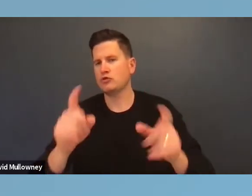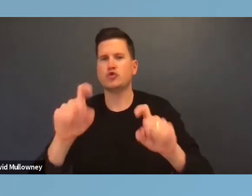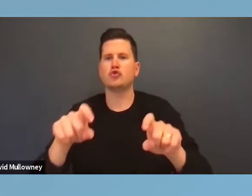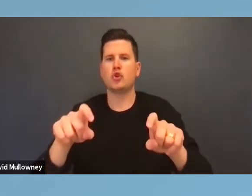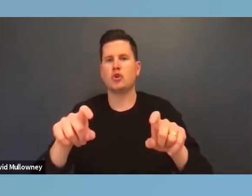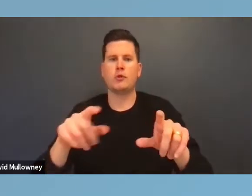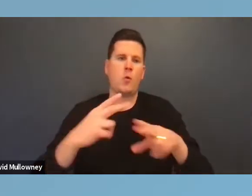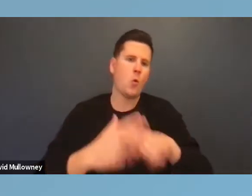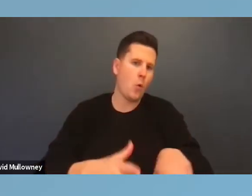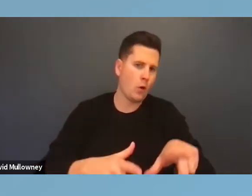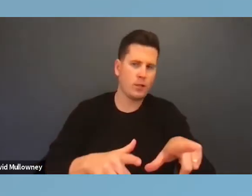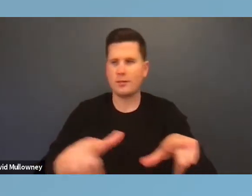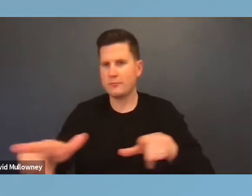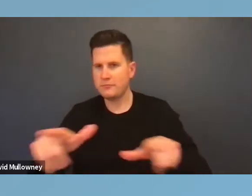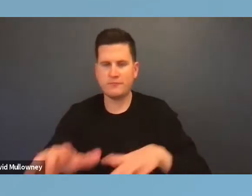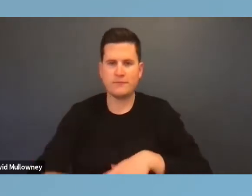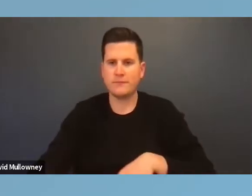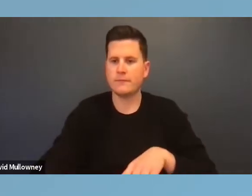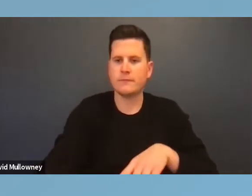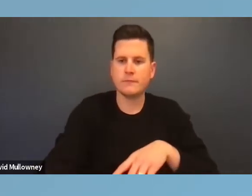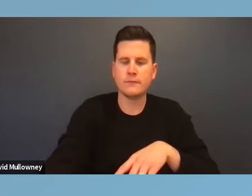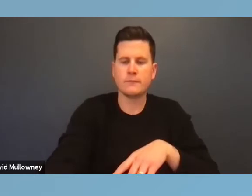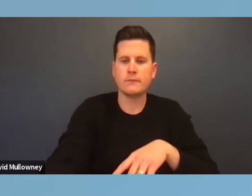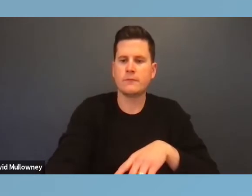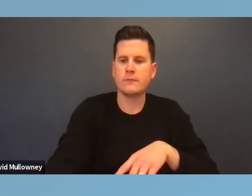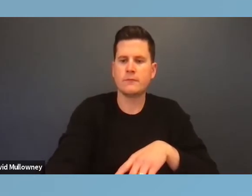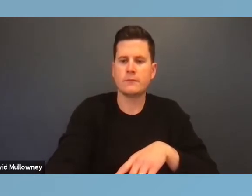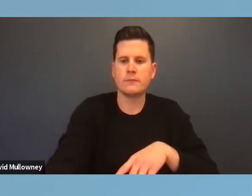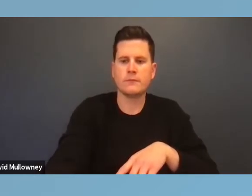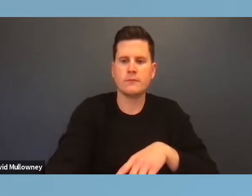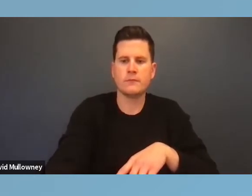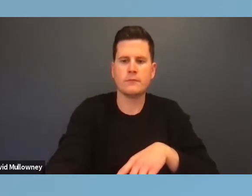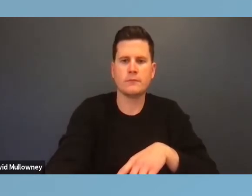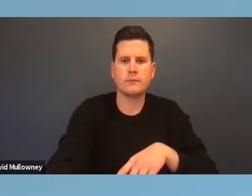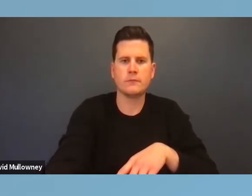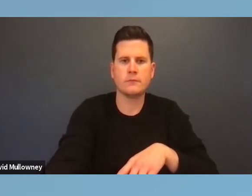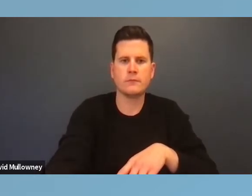So that's, you know, what you should do is ask what they prefer to be called.